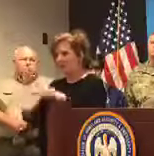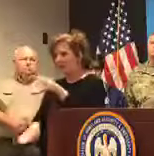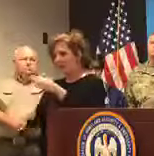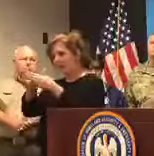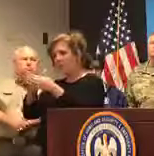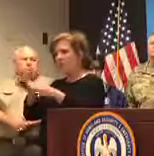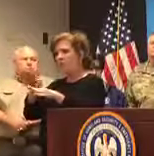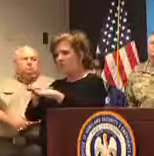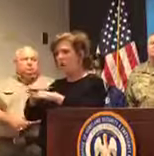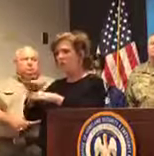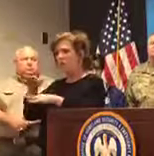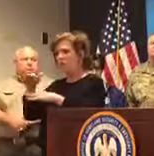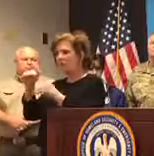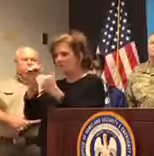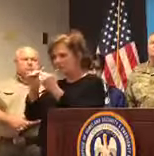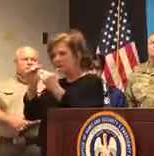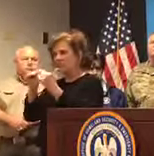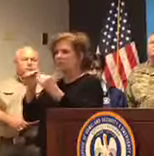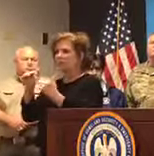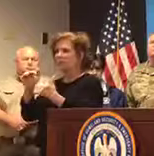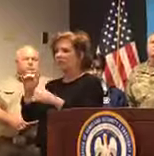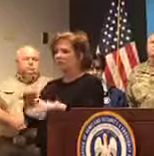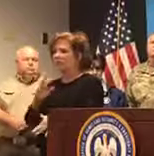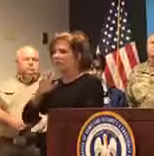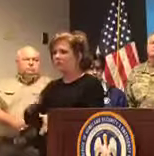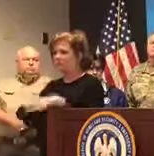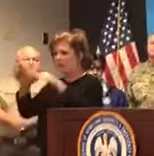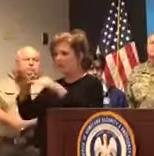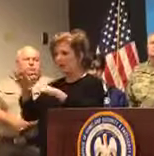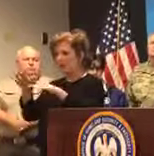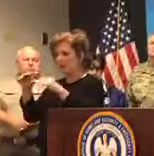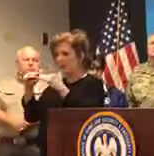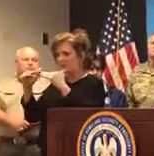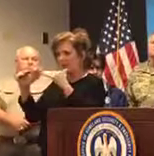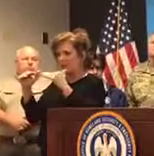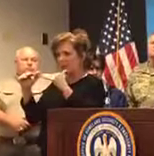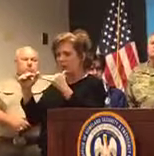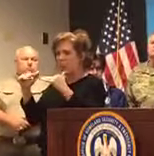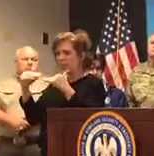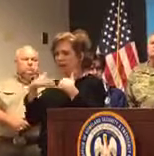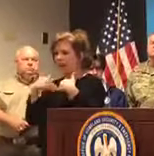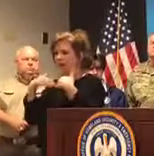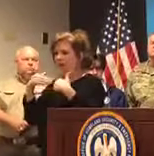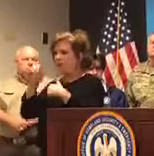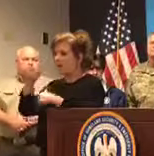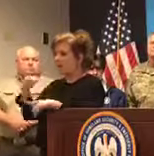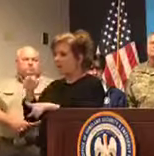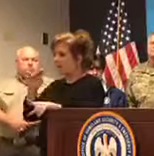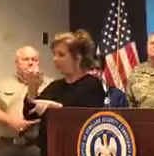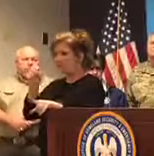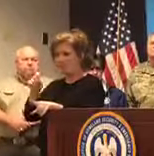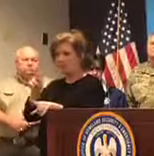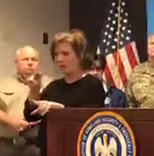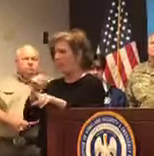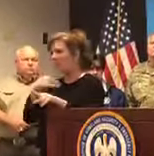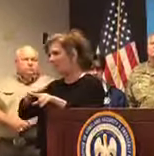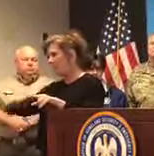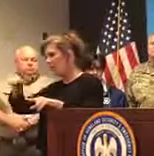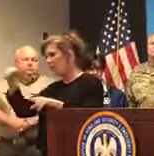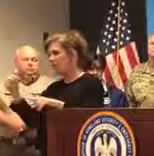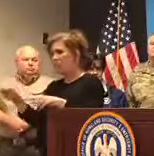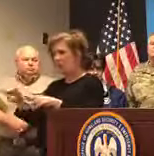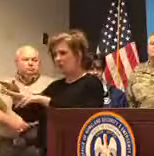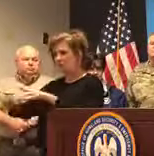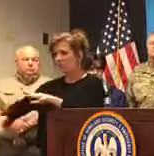stage. And it isn't just the Mississippi River. We have elevated river levels across Louisiana. We are looking at